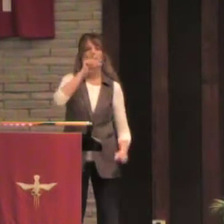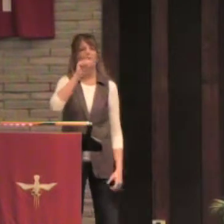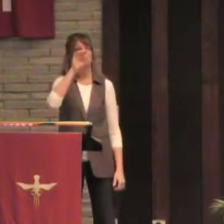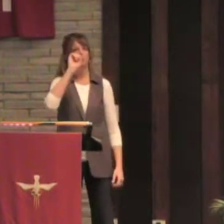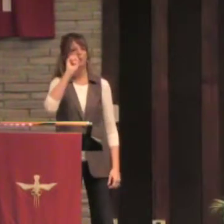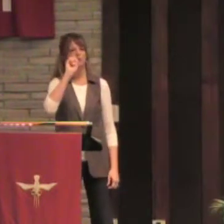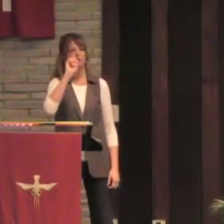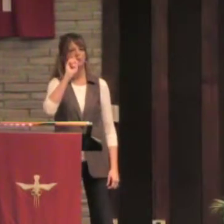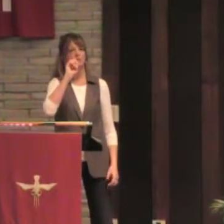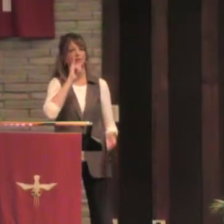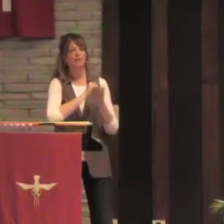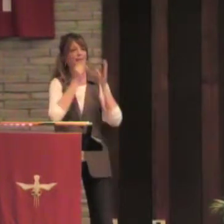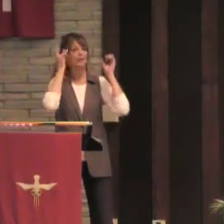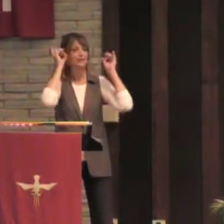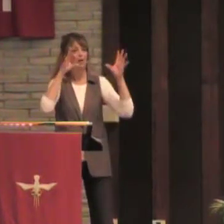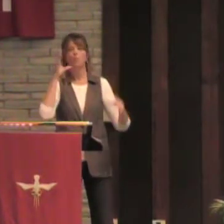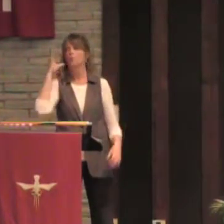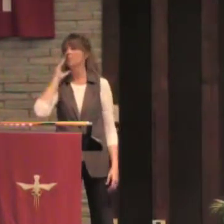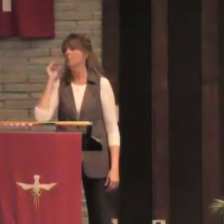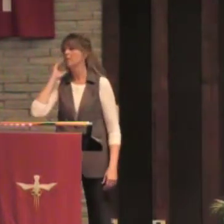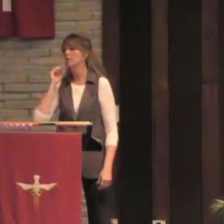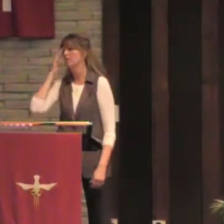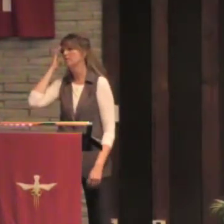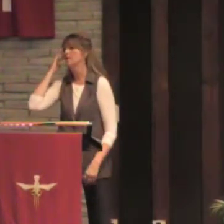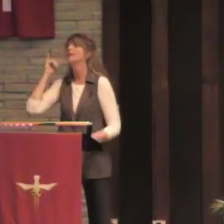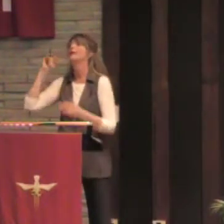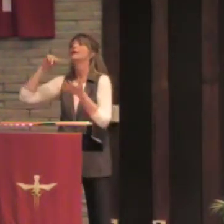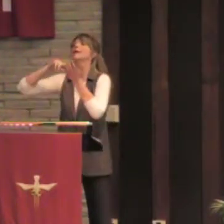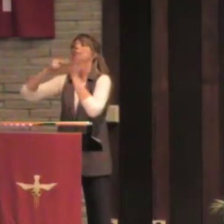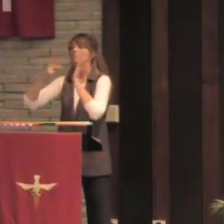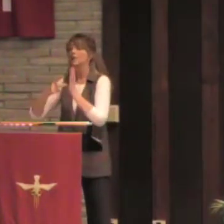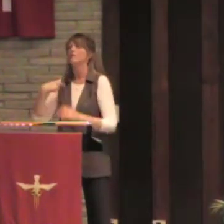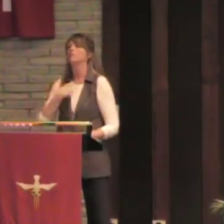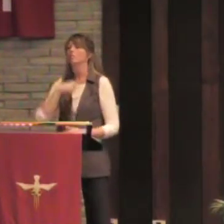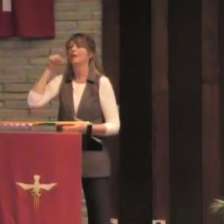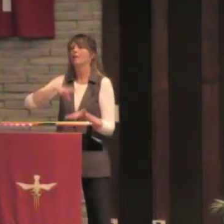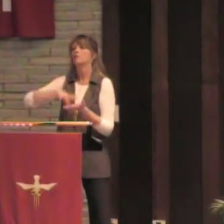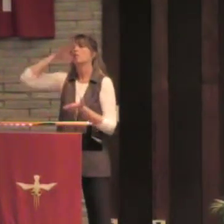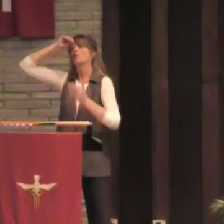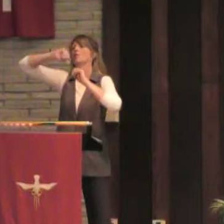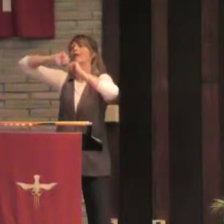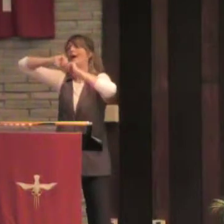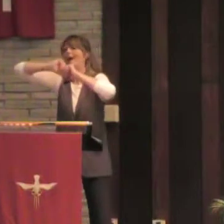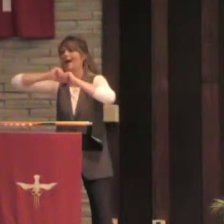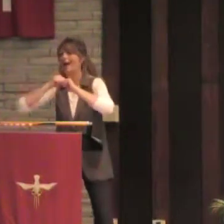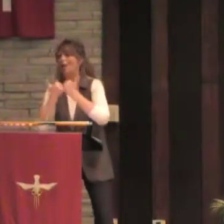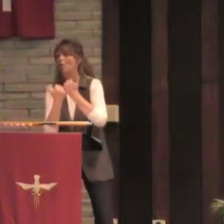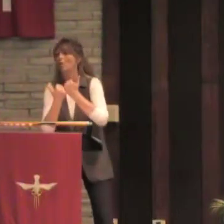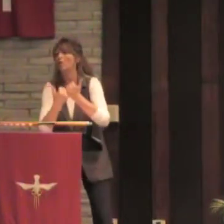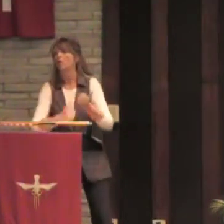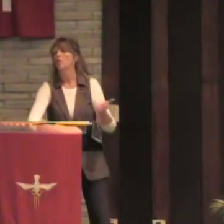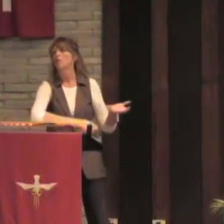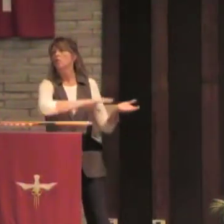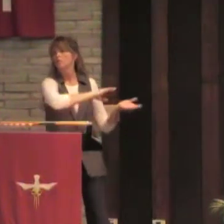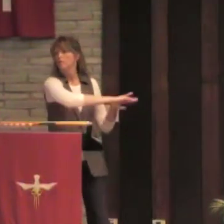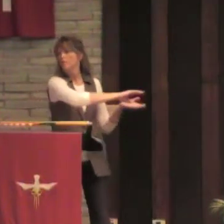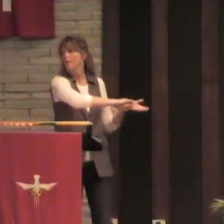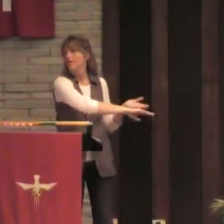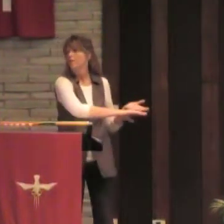stay tied to that abusive situation or to that horrible experience. We need to learn